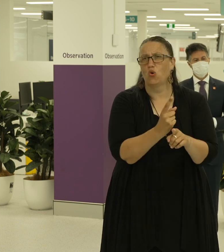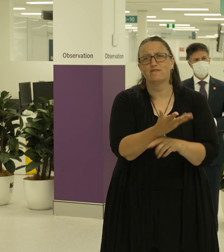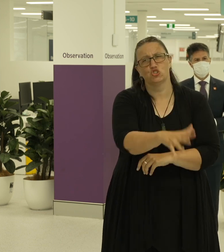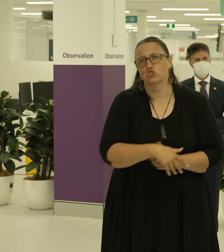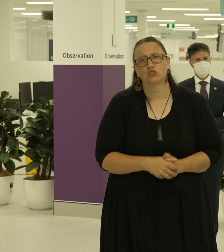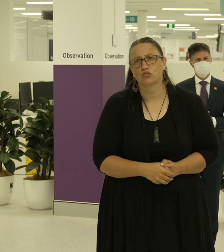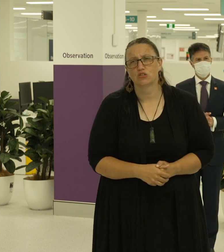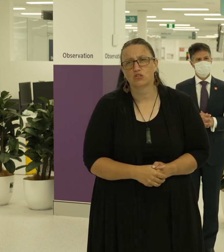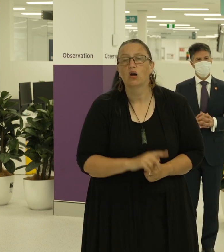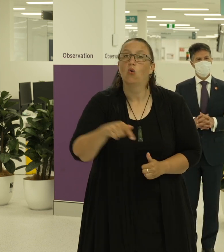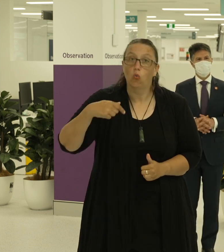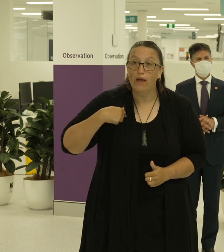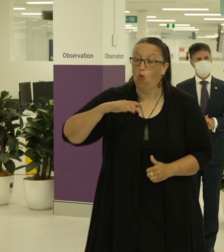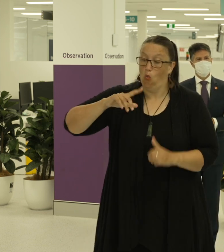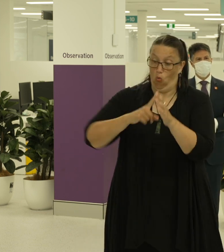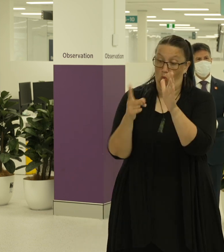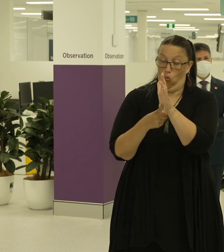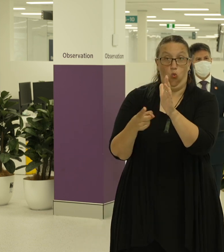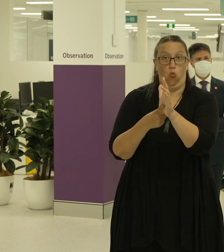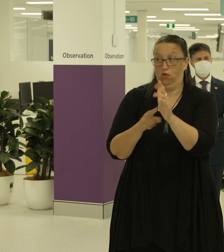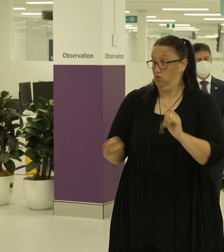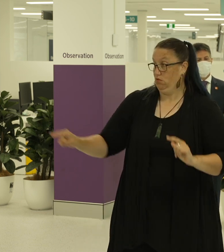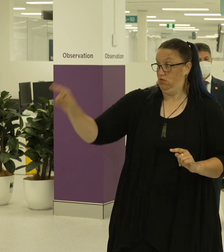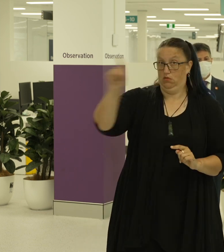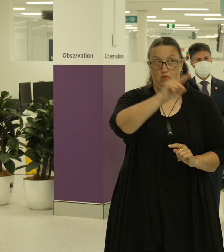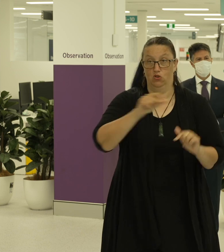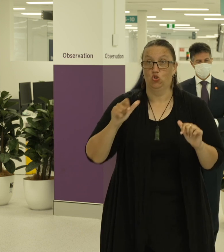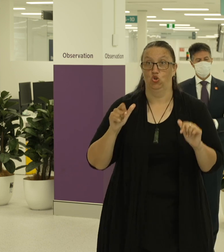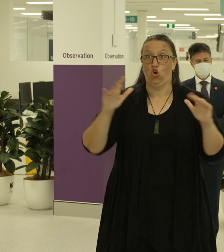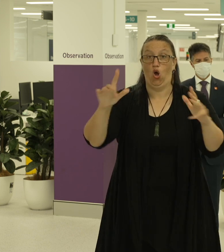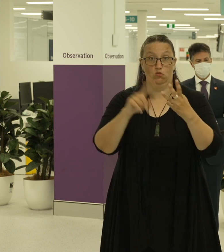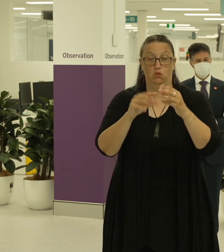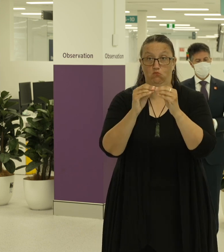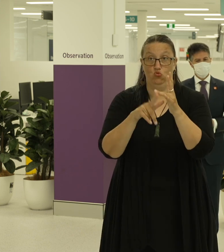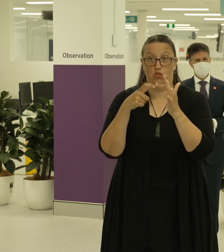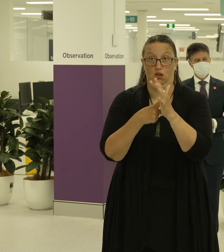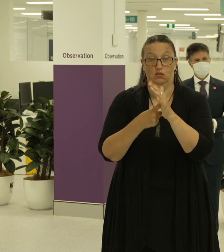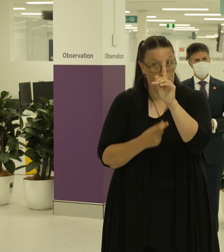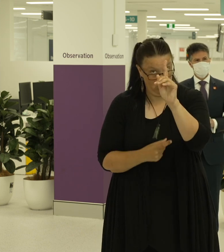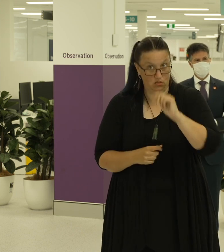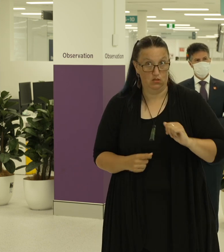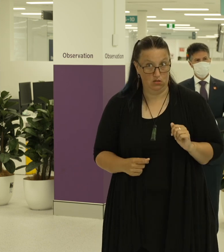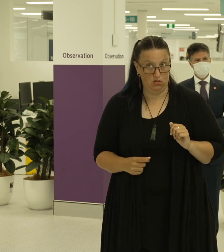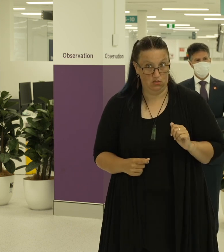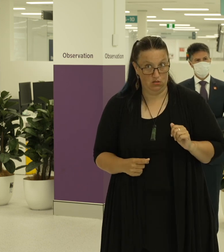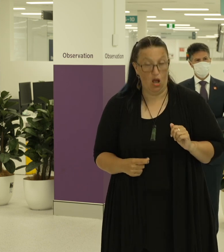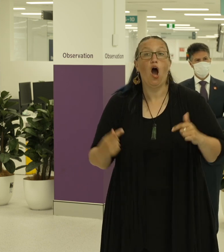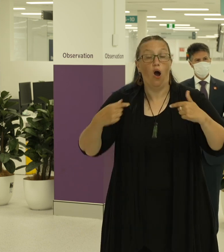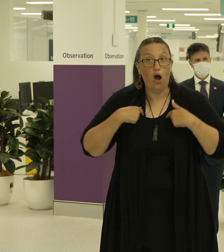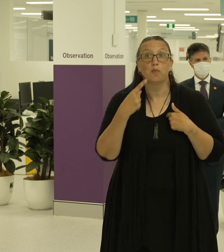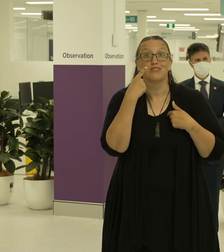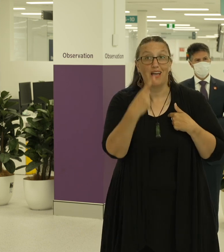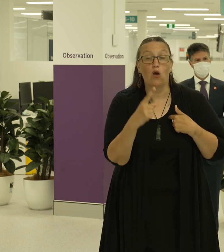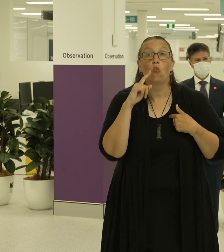of all of us, we need to go and get the boosters. Pretty simple. Get the booster. But if you do, what I'm saying is I